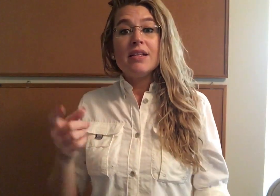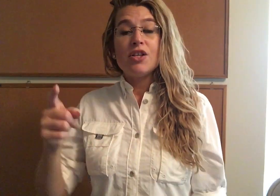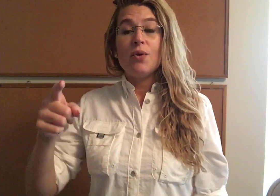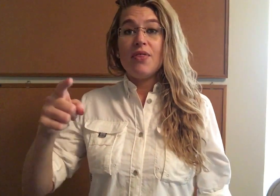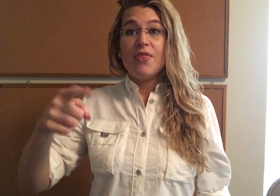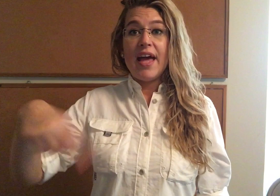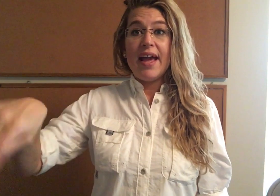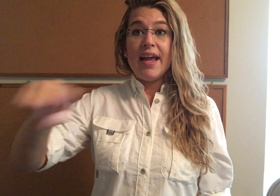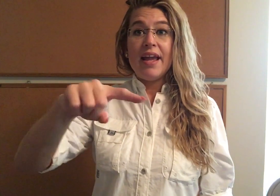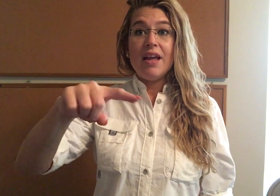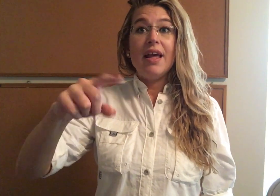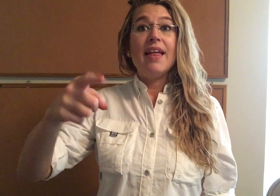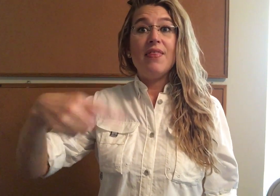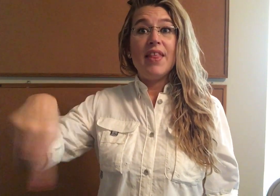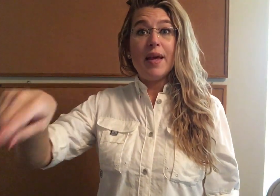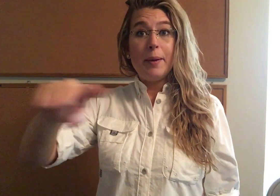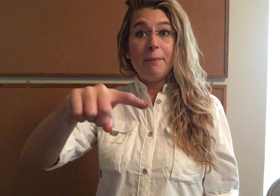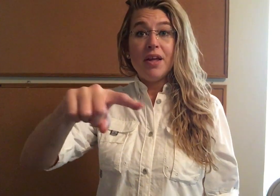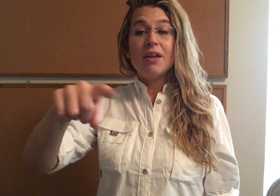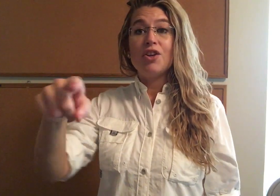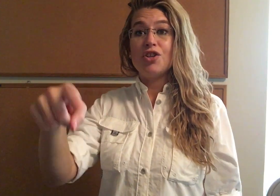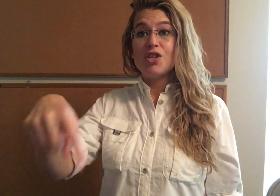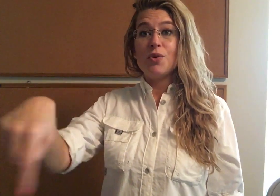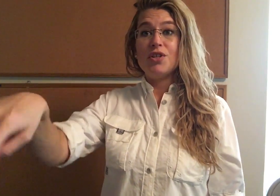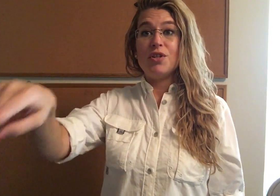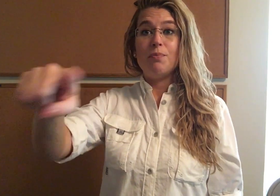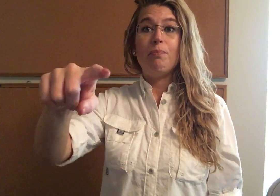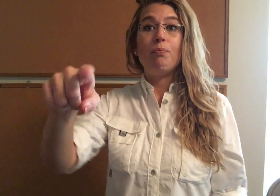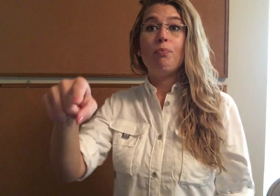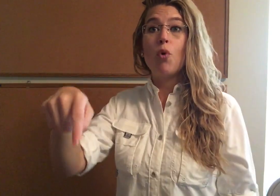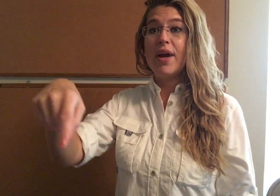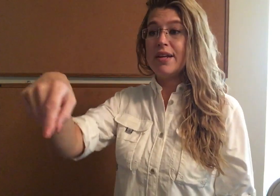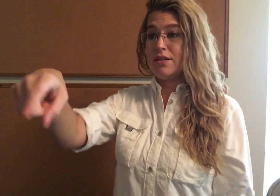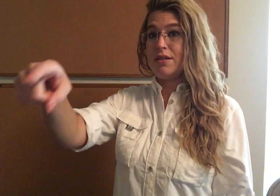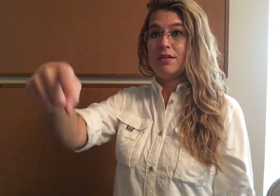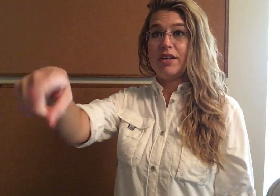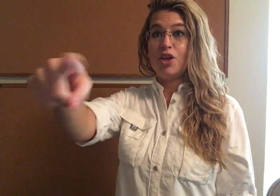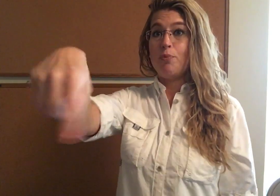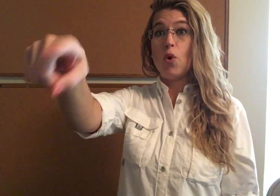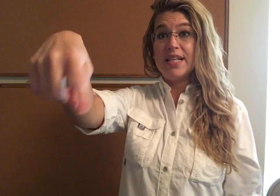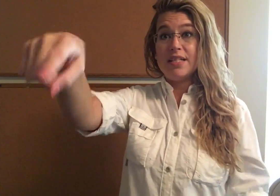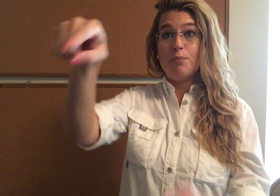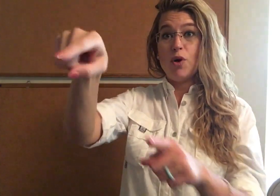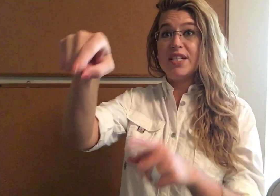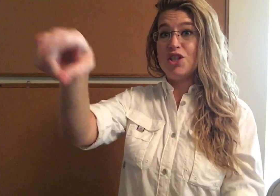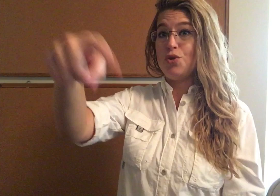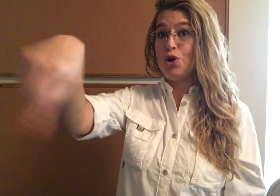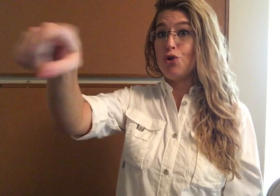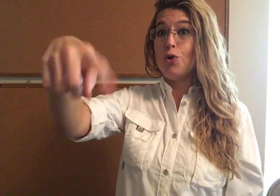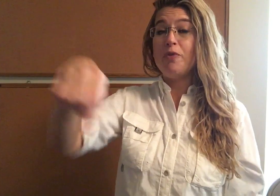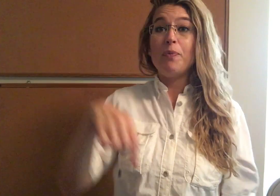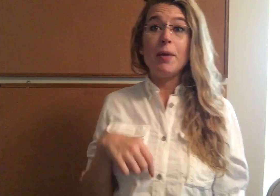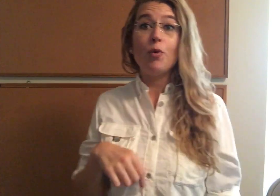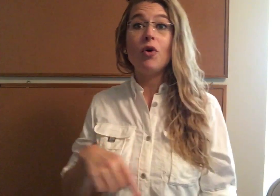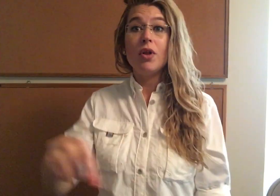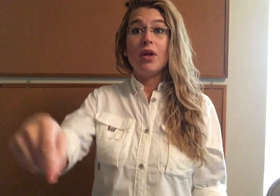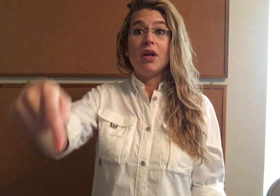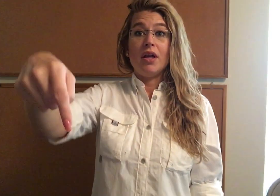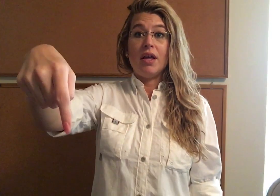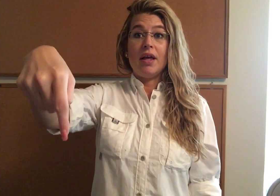So they and them, you're just going to point, like you're pointing to a group of people,